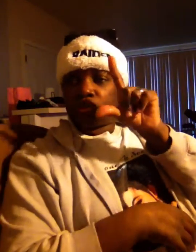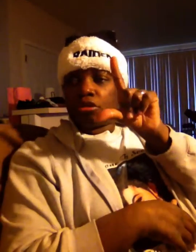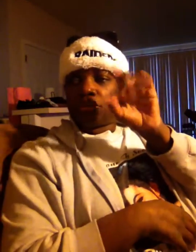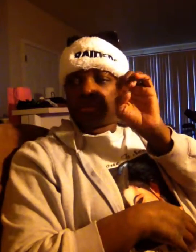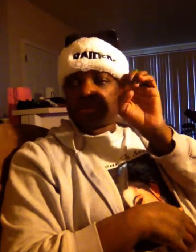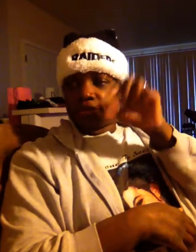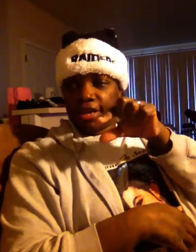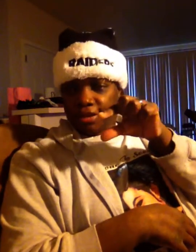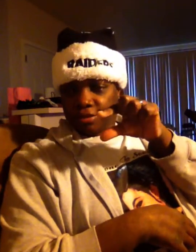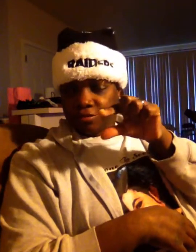me.